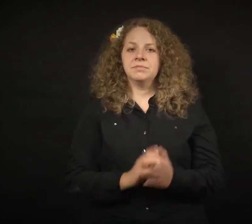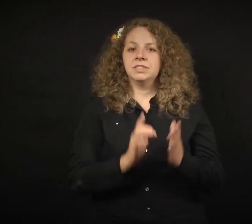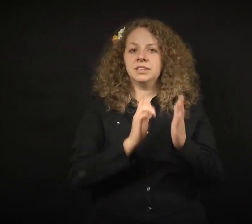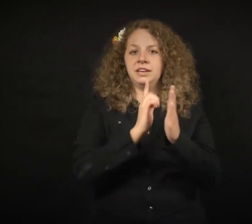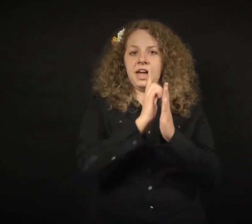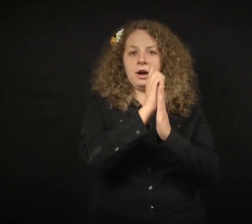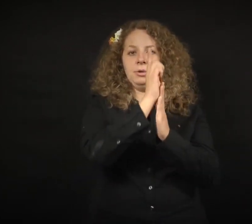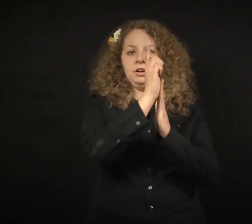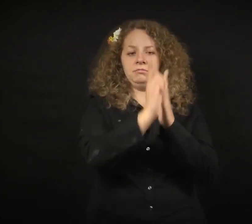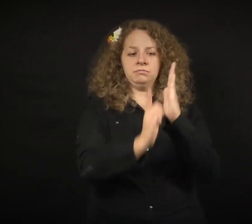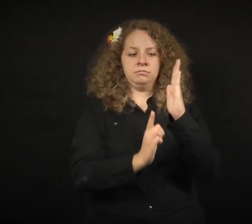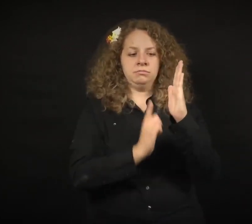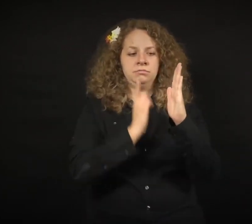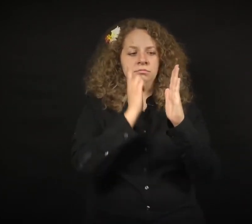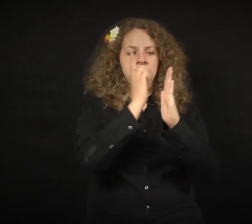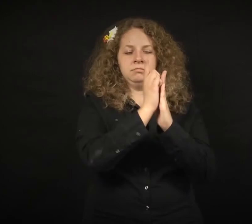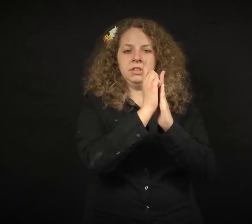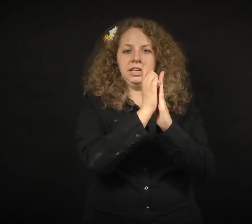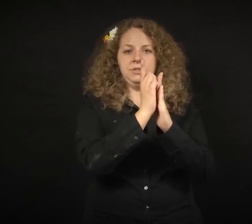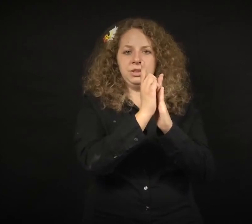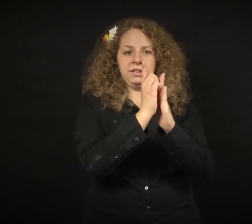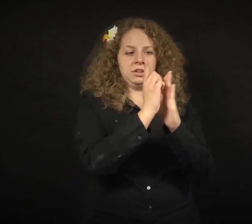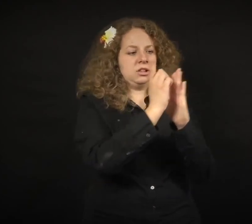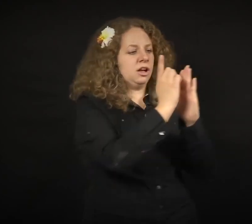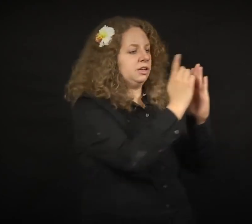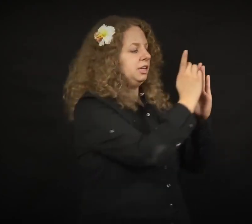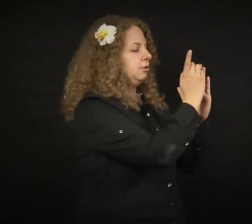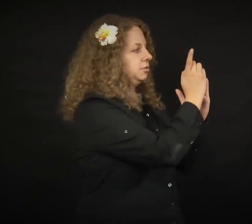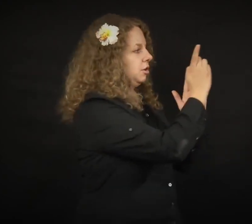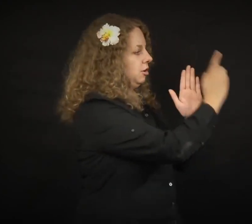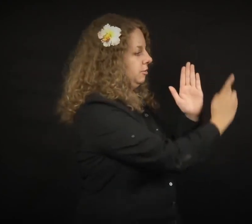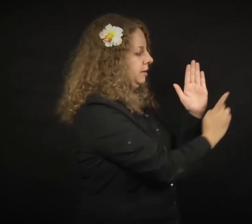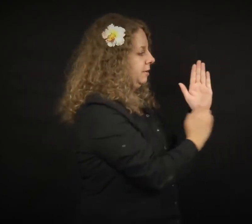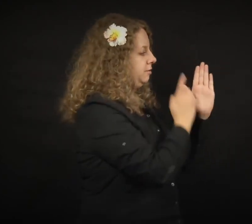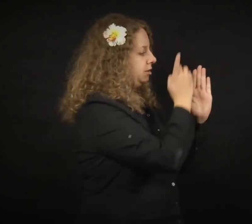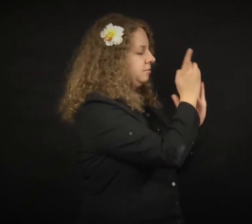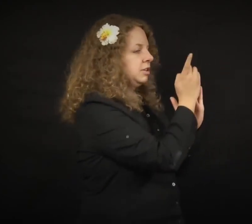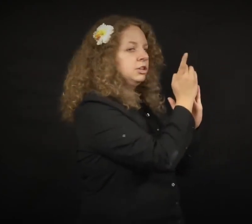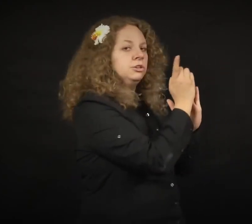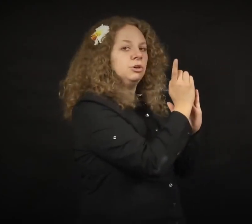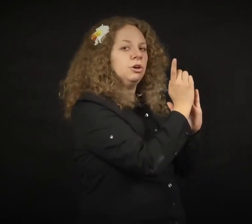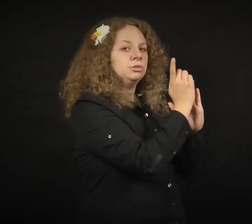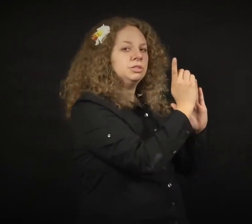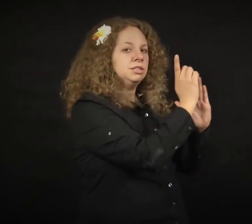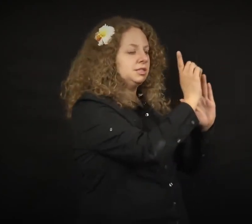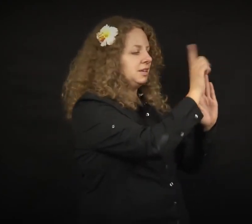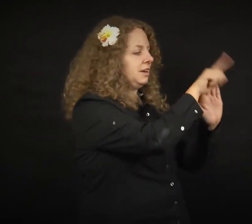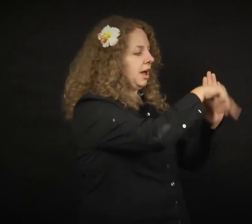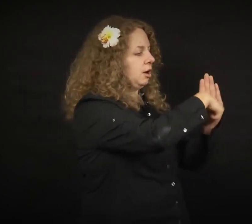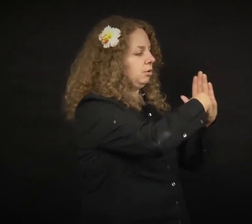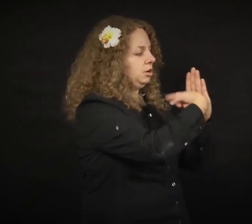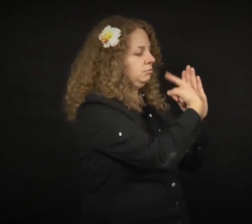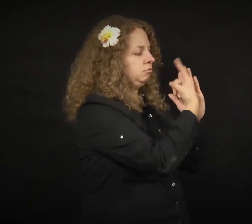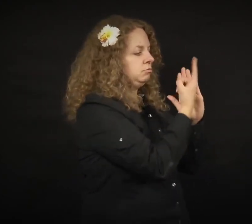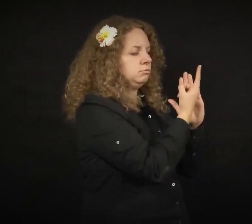The sign hour, like if you think of a clock and it goes all the way around. You'll also see the sign hour